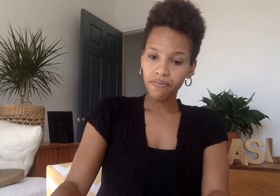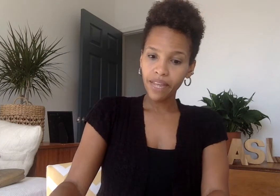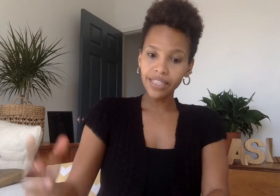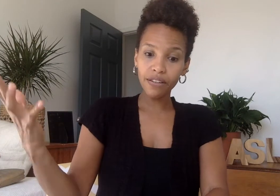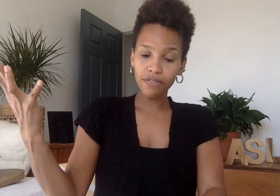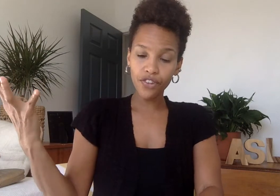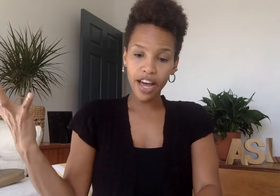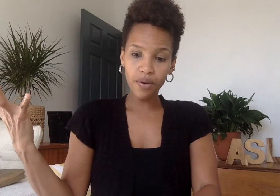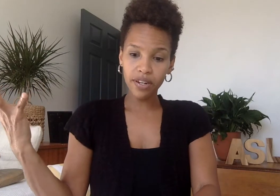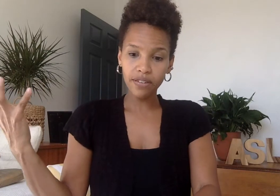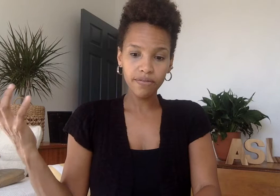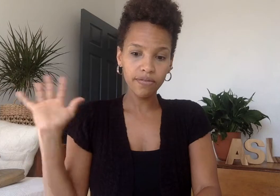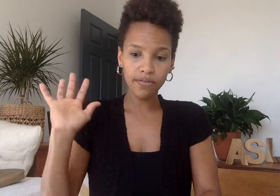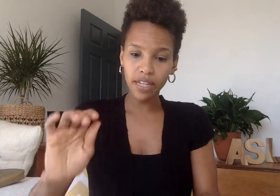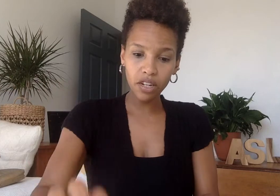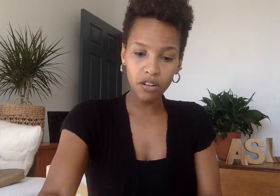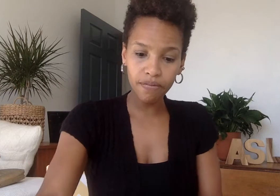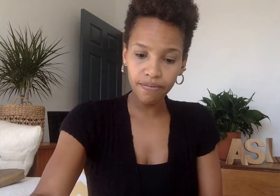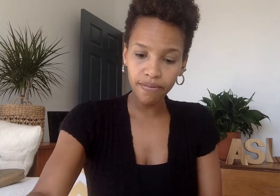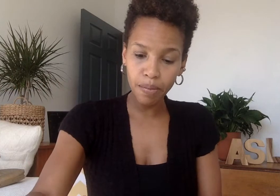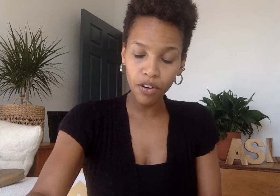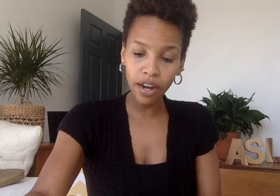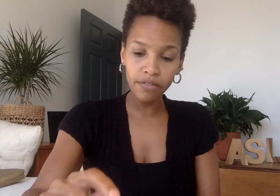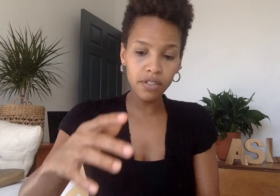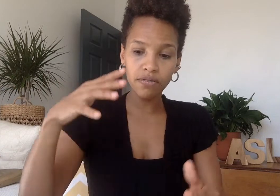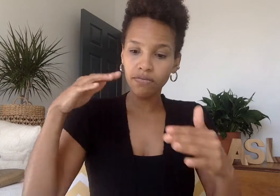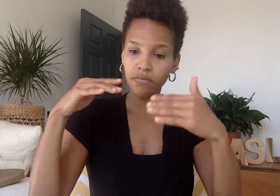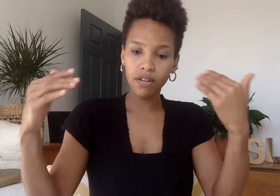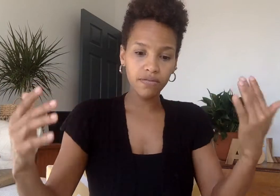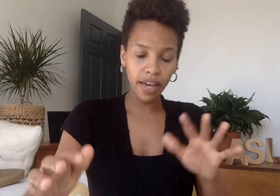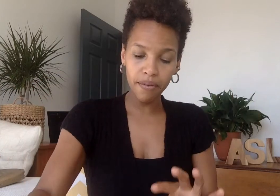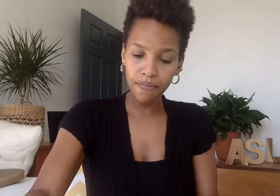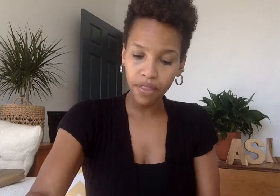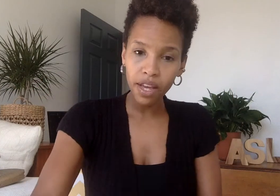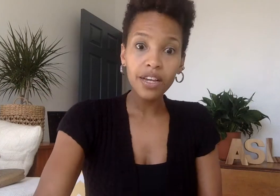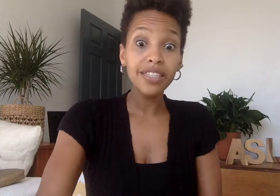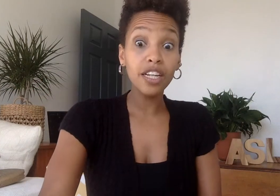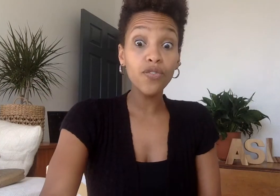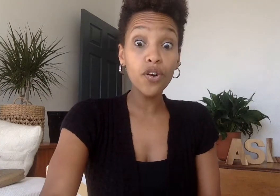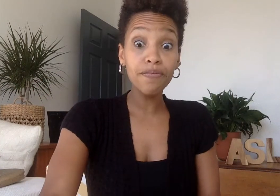That's it for that one. That's all. Coming round. Yeah. Sentence 4.